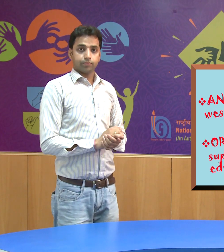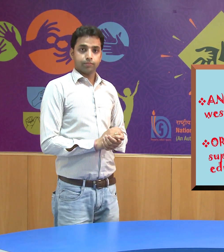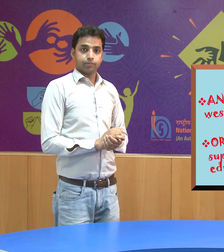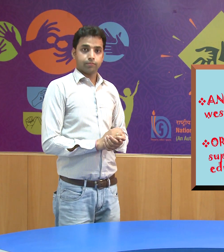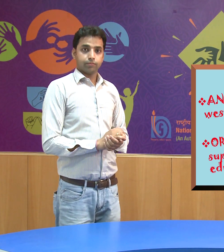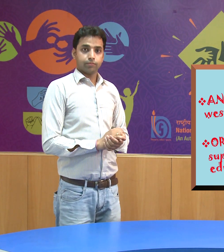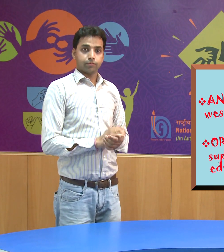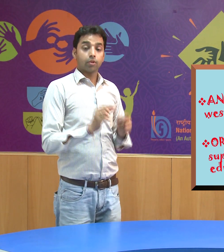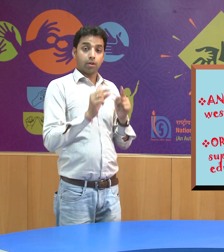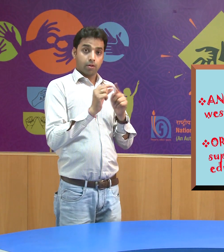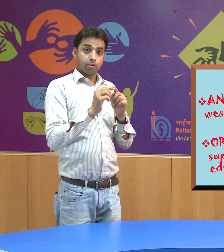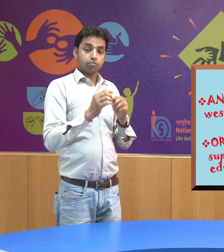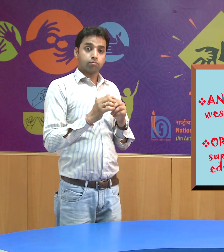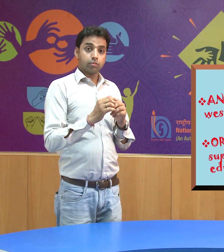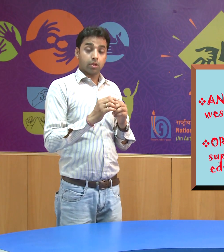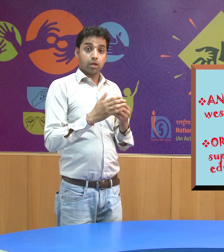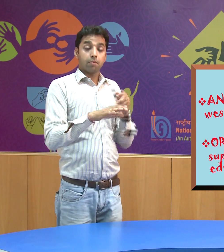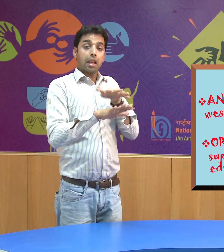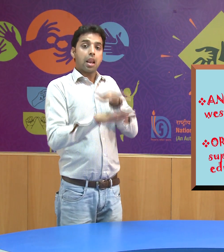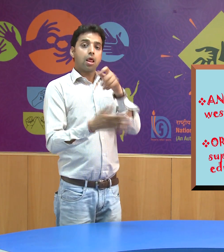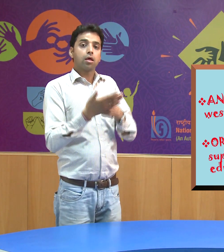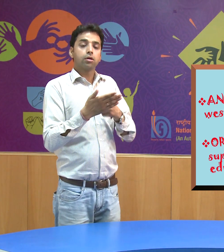race, religion, and language.